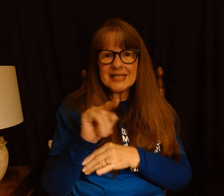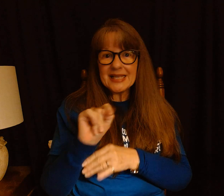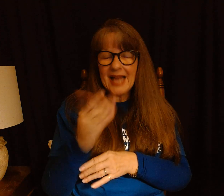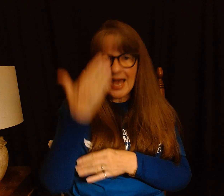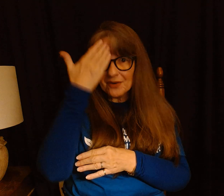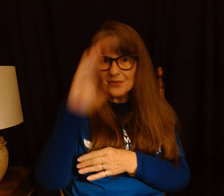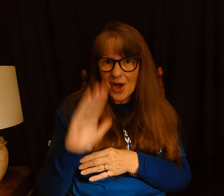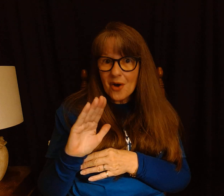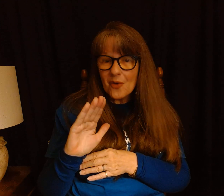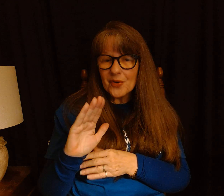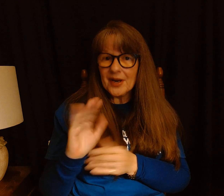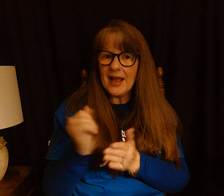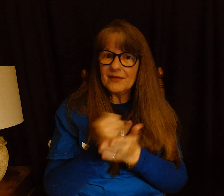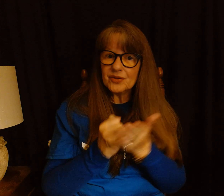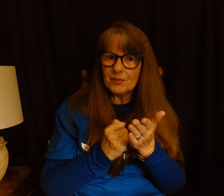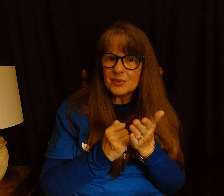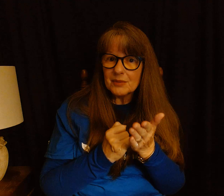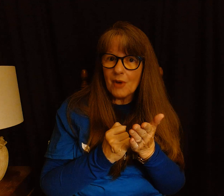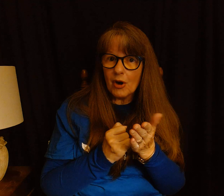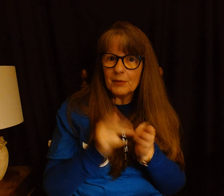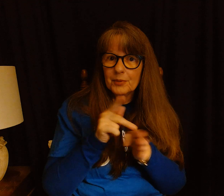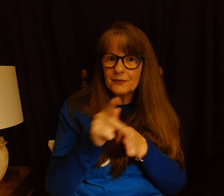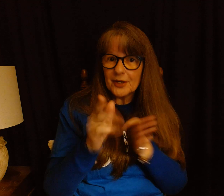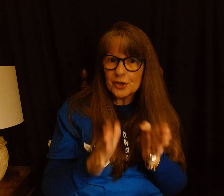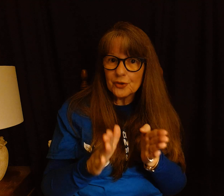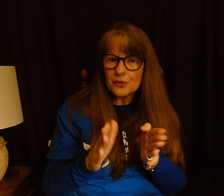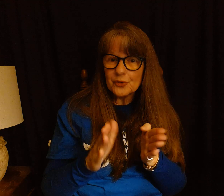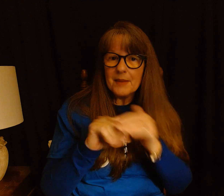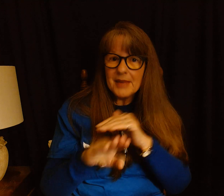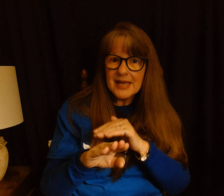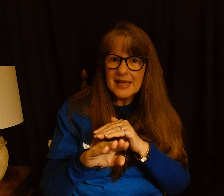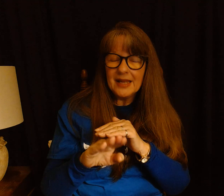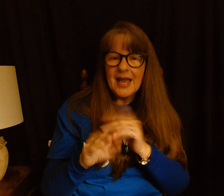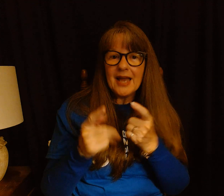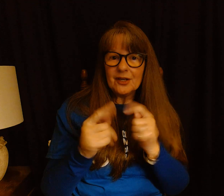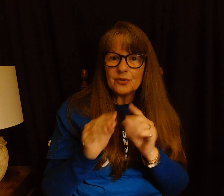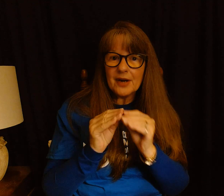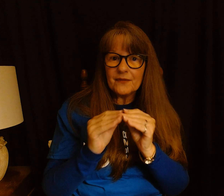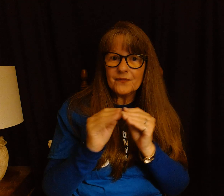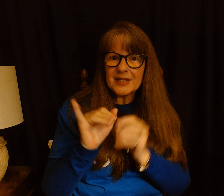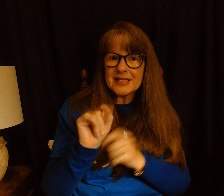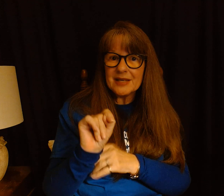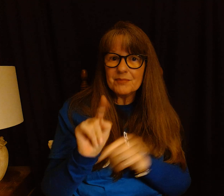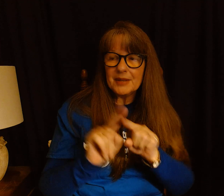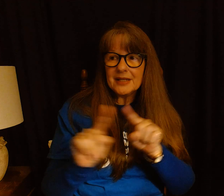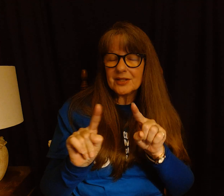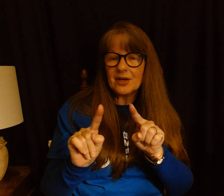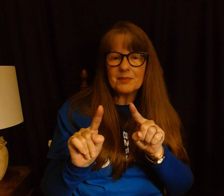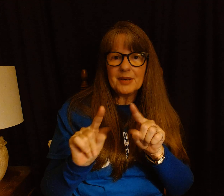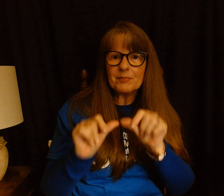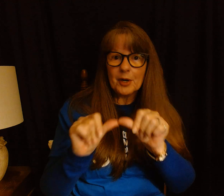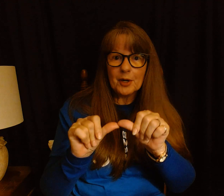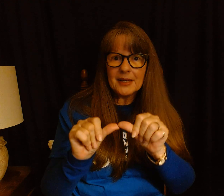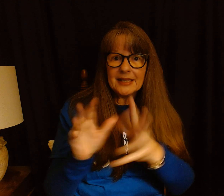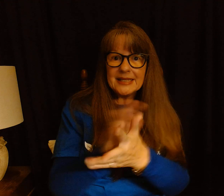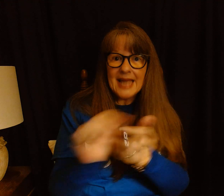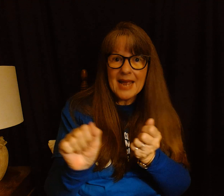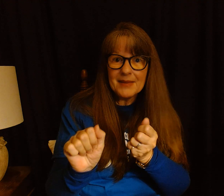I don't know. They're going to have some art professional come in and try to fix it, but it's going to be permanently